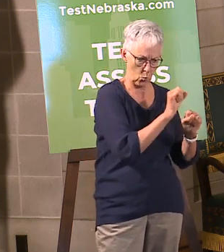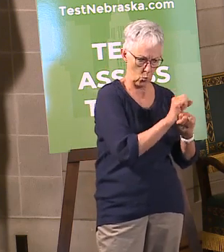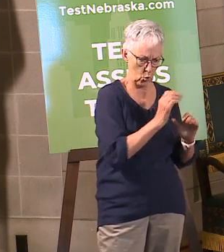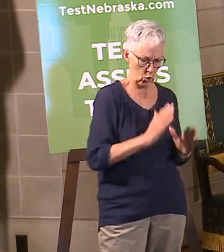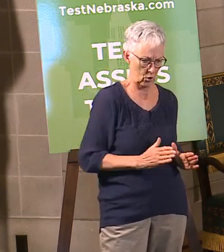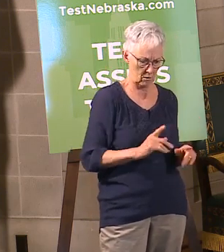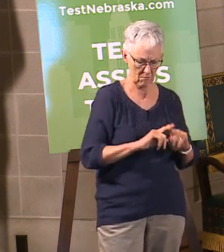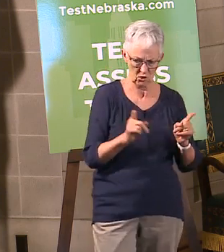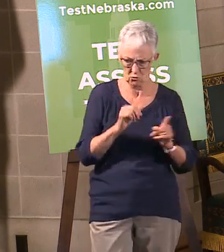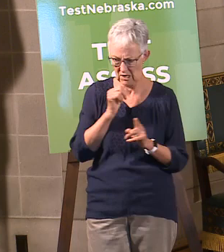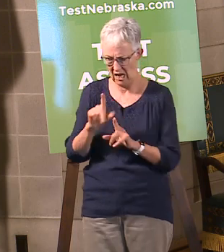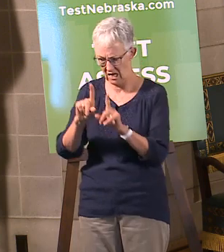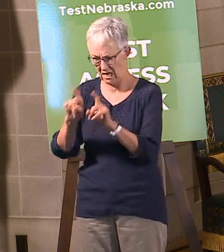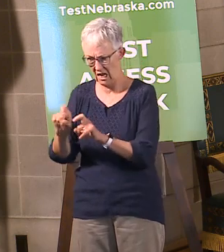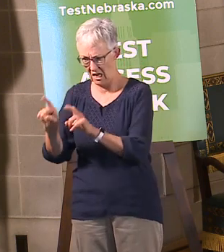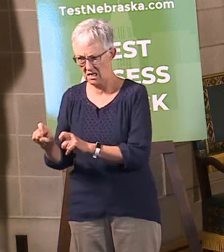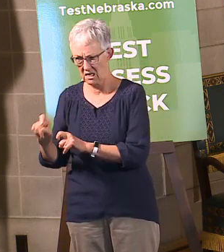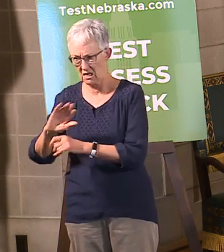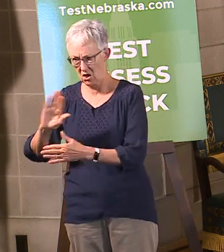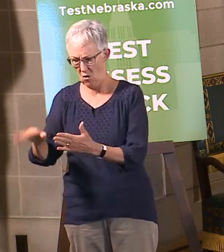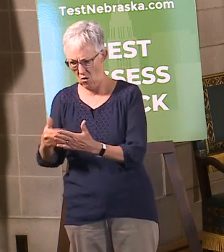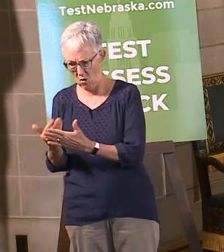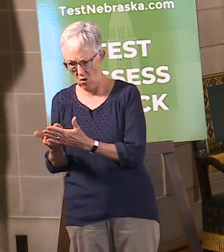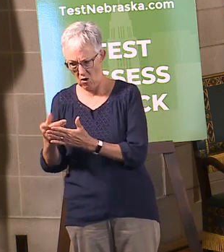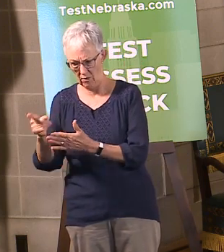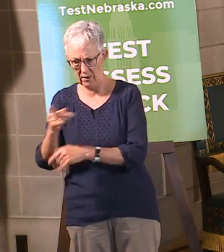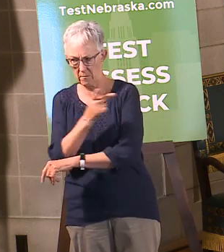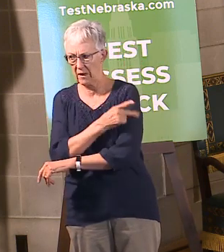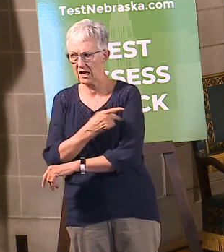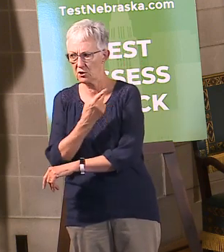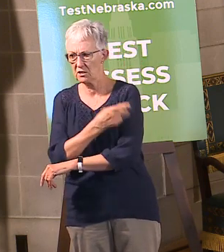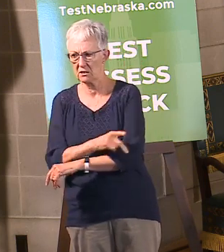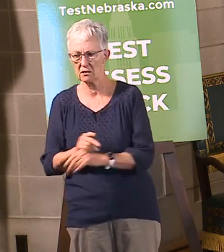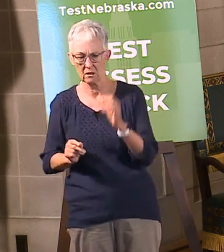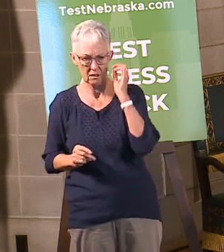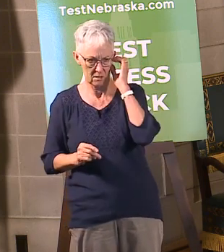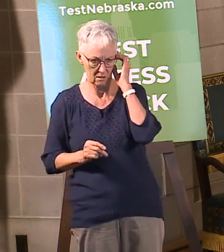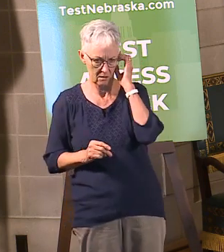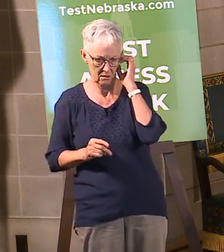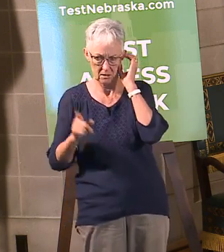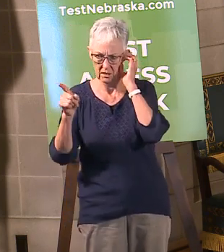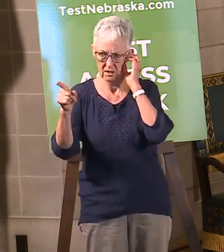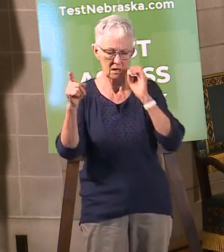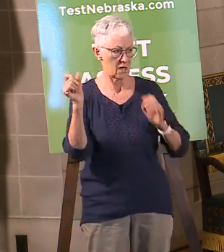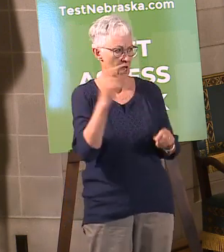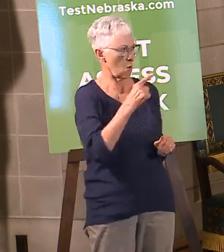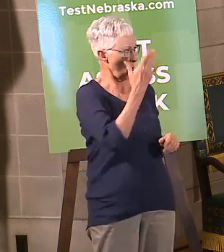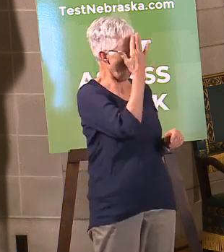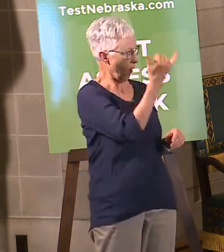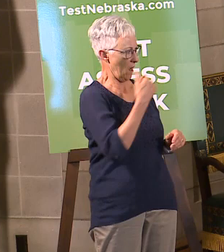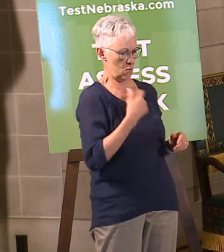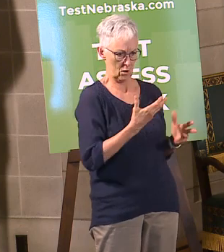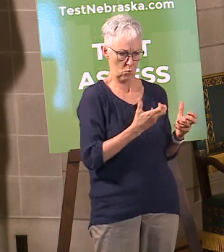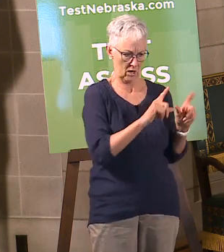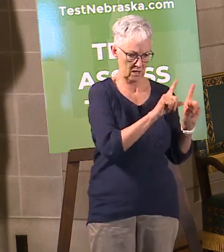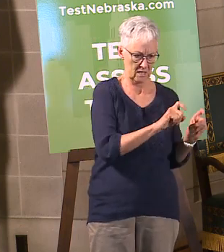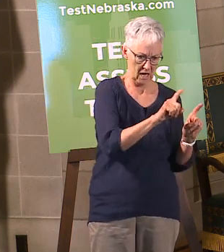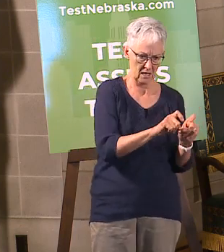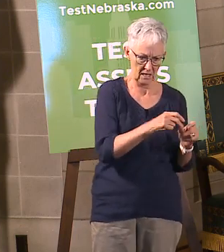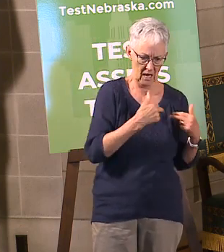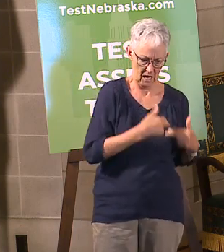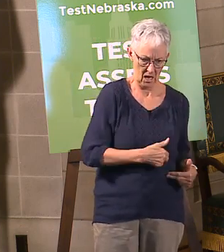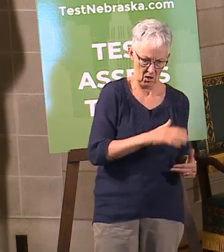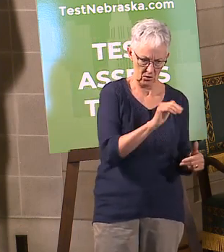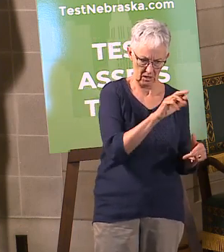almost counterintuitive to not have one but have the other. The question is why do we want to test healthcare workers without